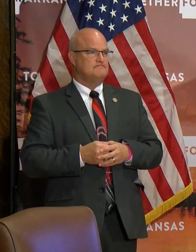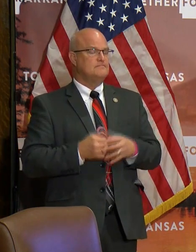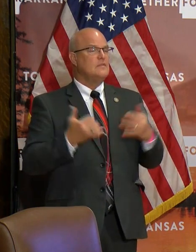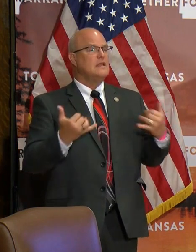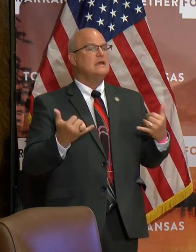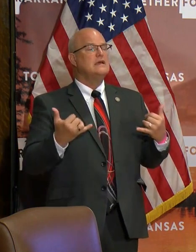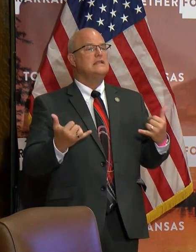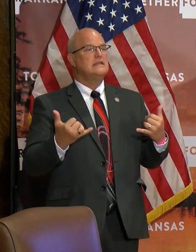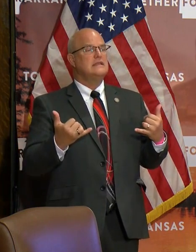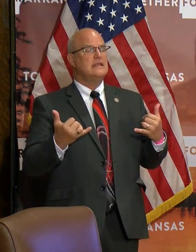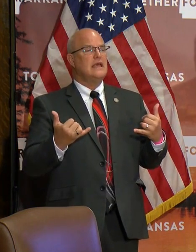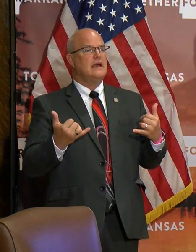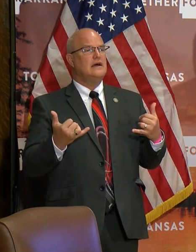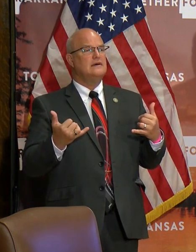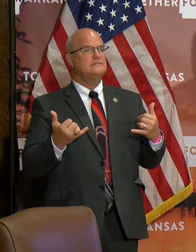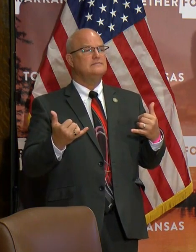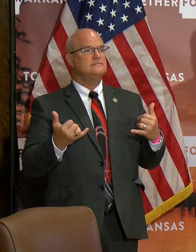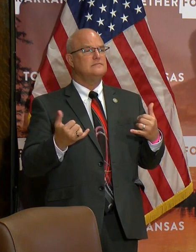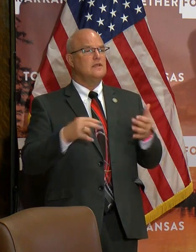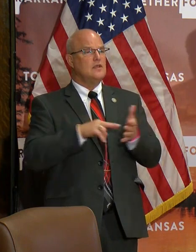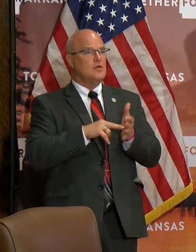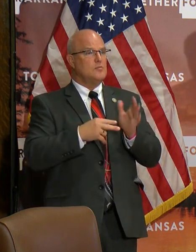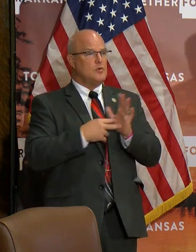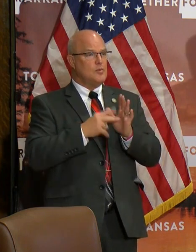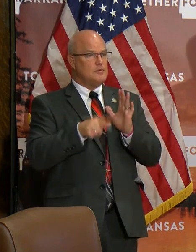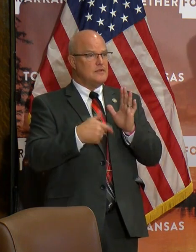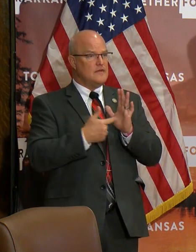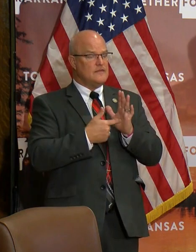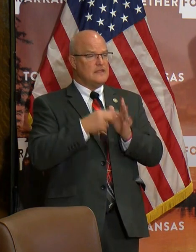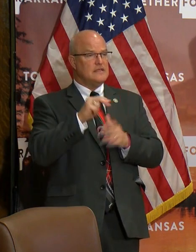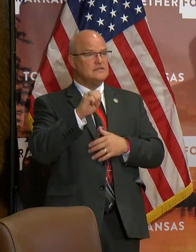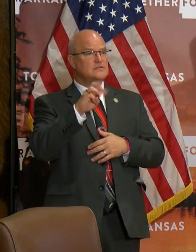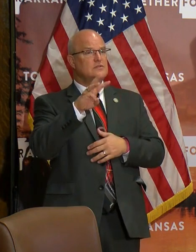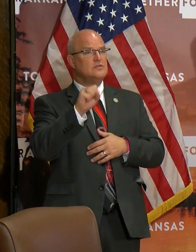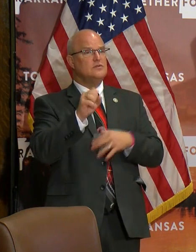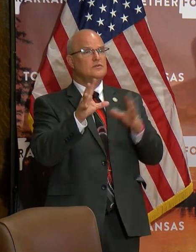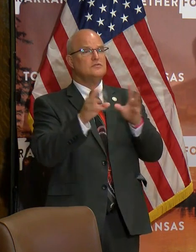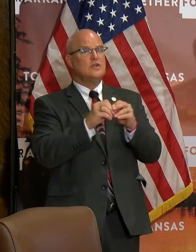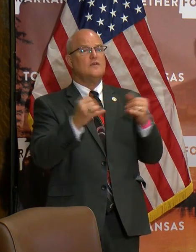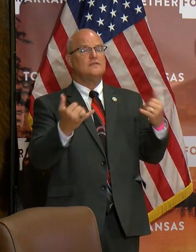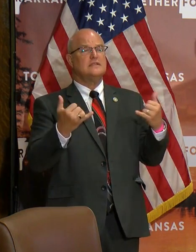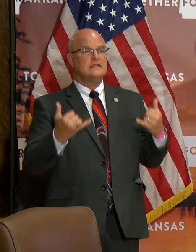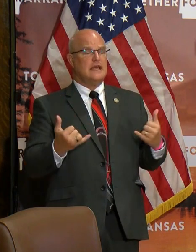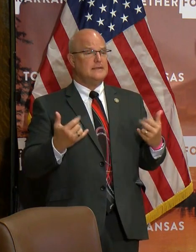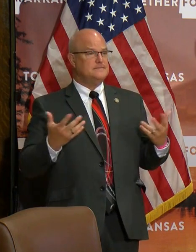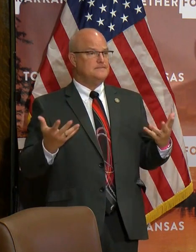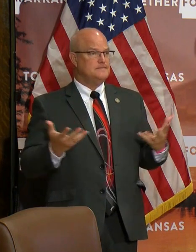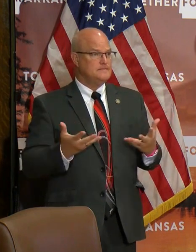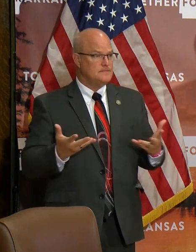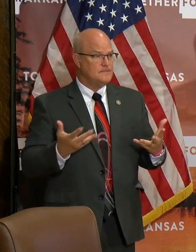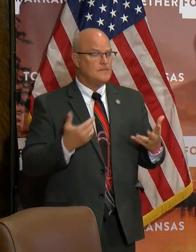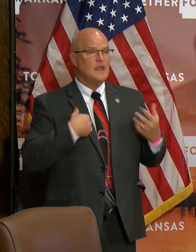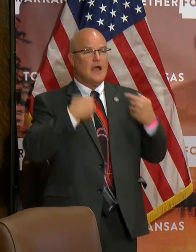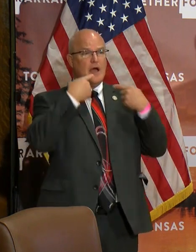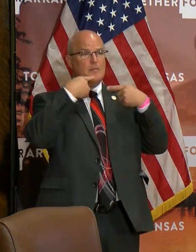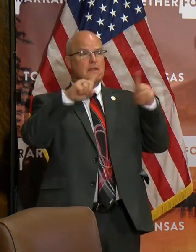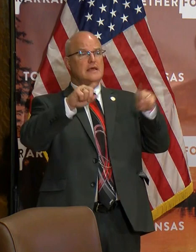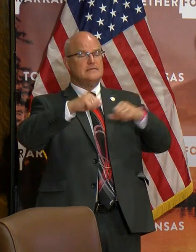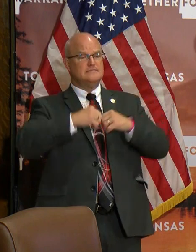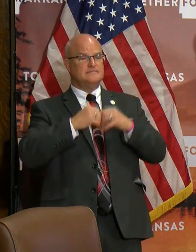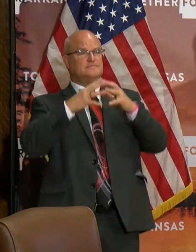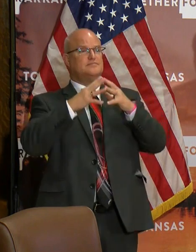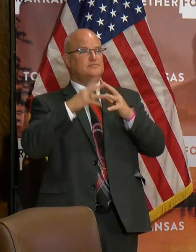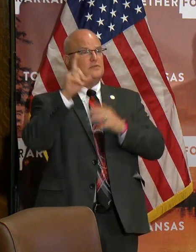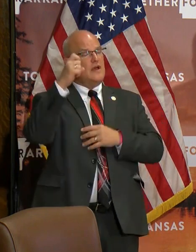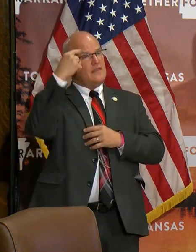Now let me go to the purpose of this news conference today, and that is I am announcing the creation of